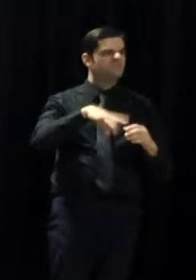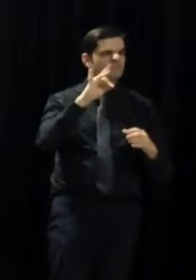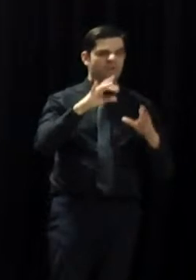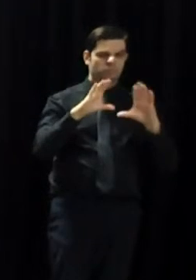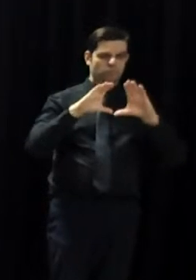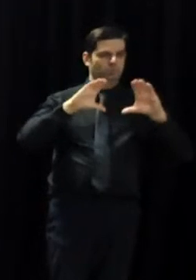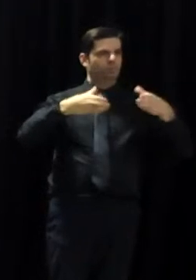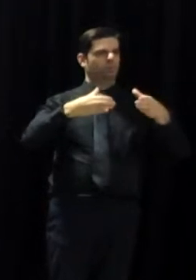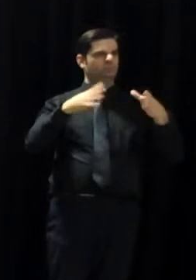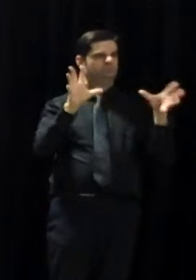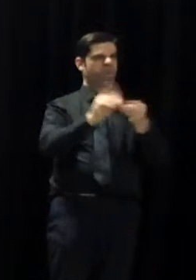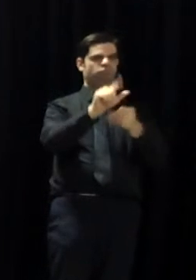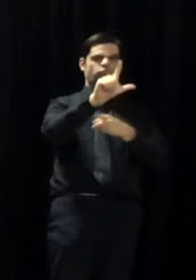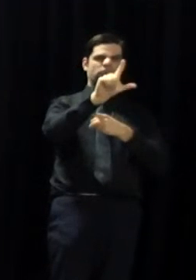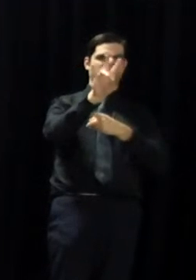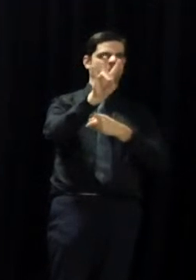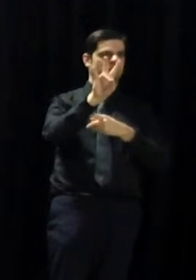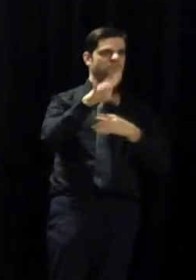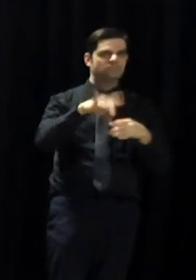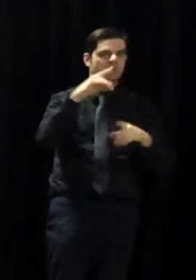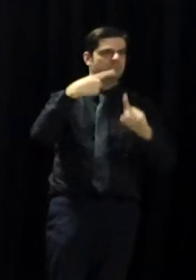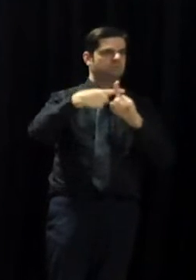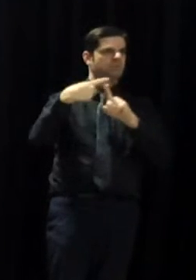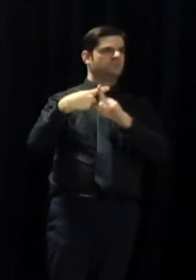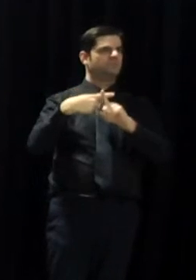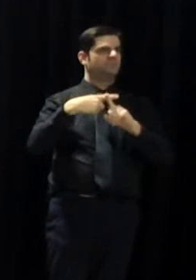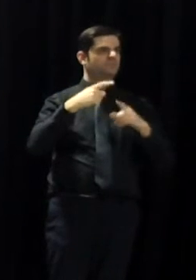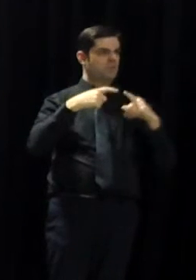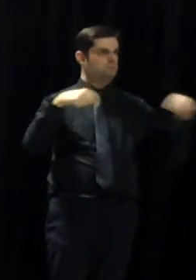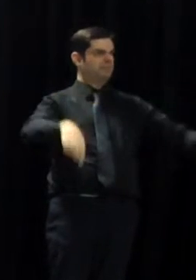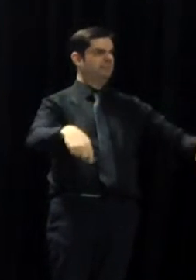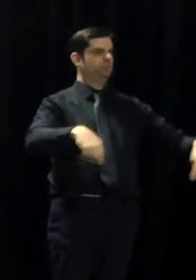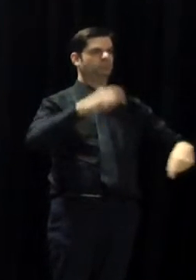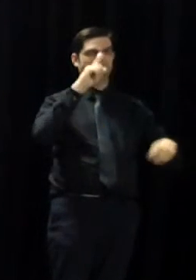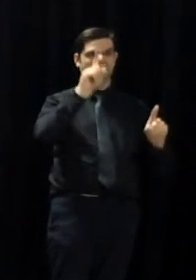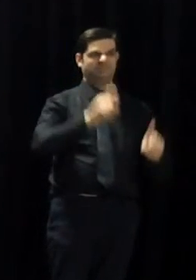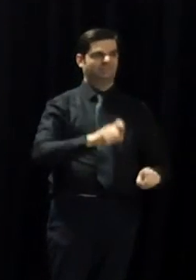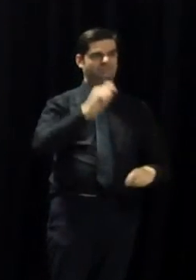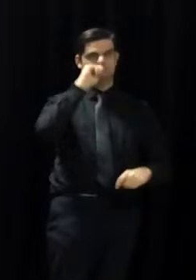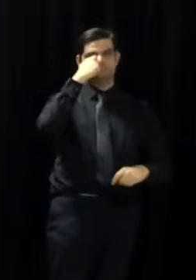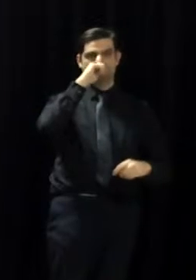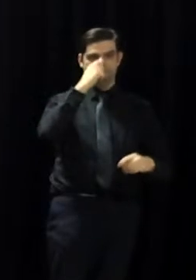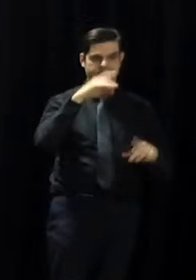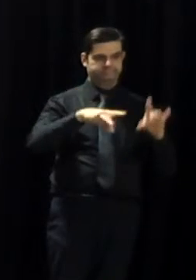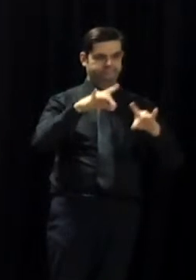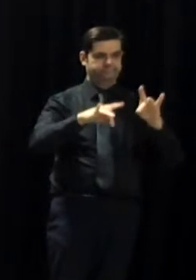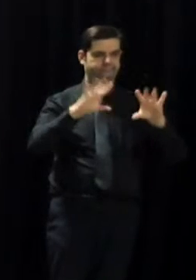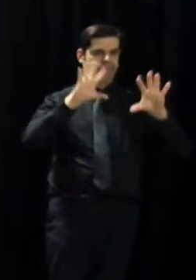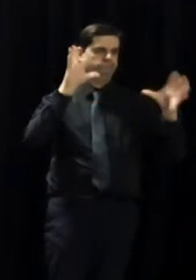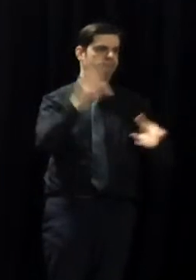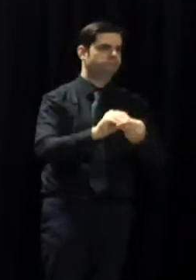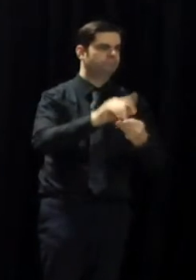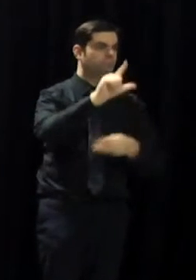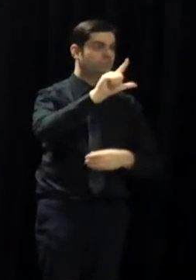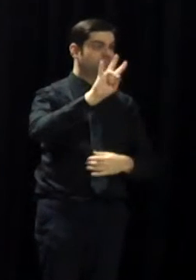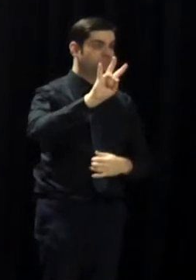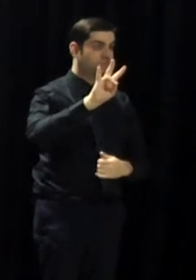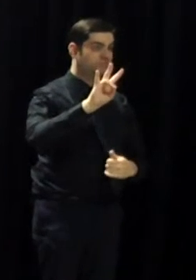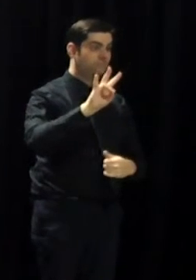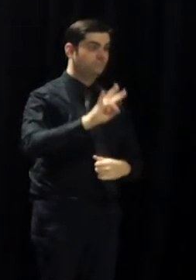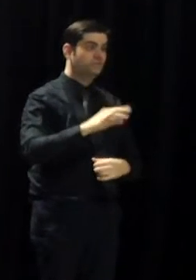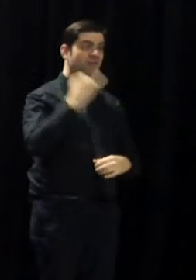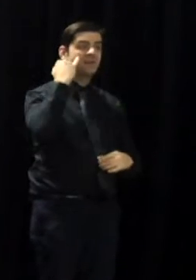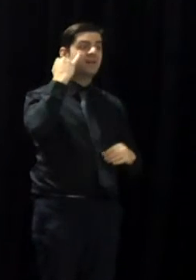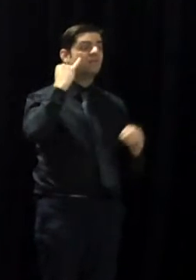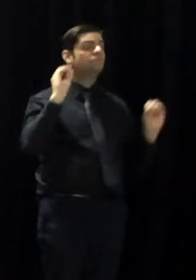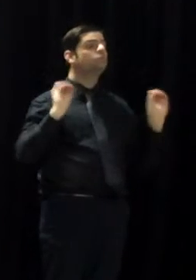what we were doing. I'm very proud of our team for doing that. This allows us to get these residents that when they're asymptomatic